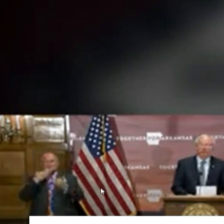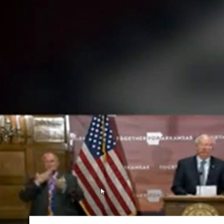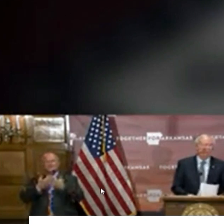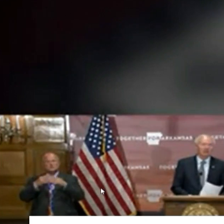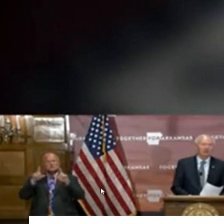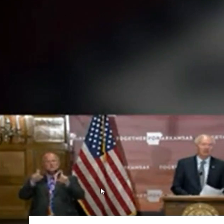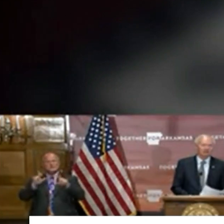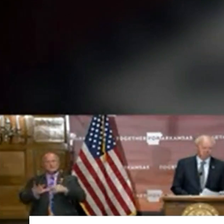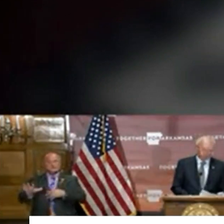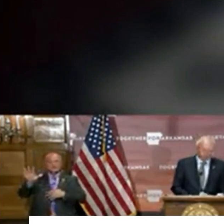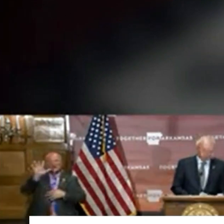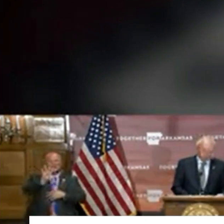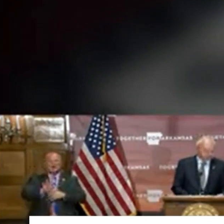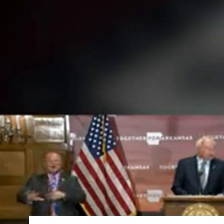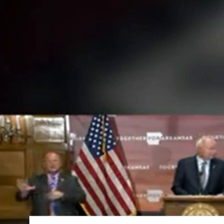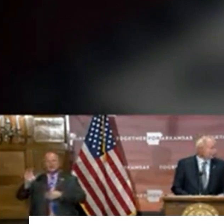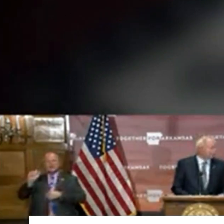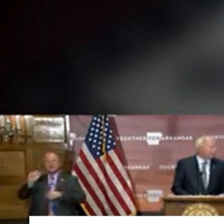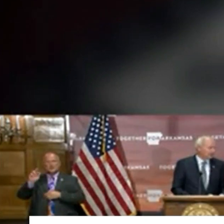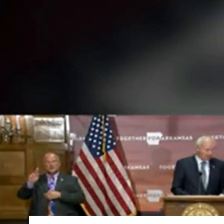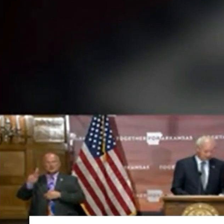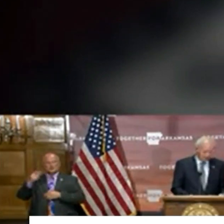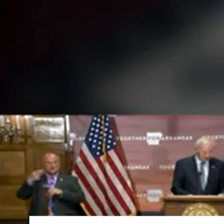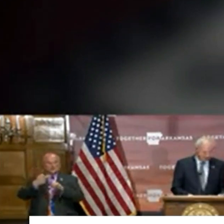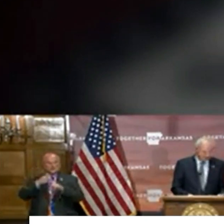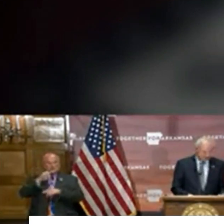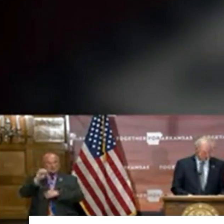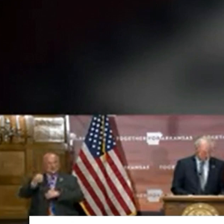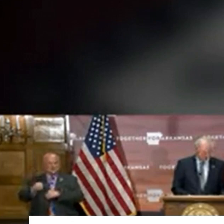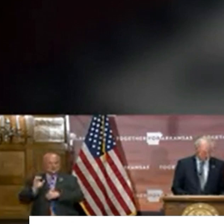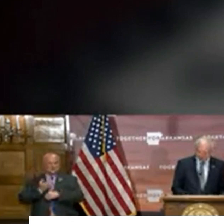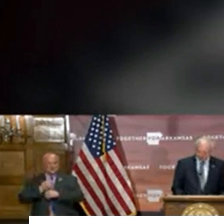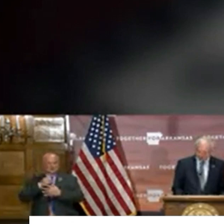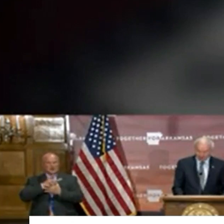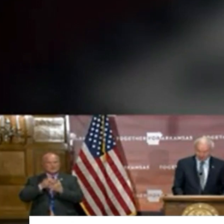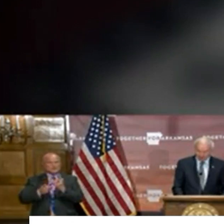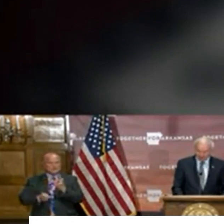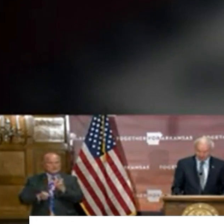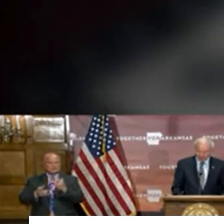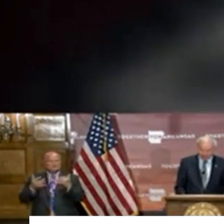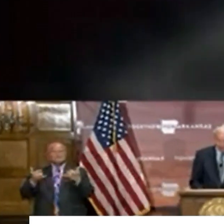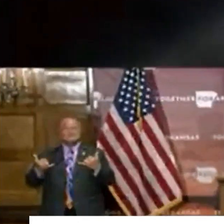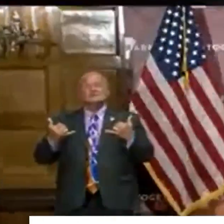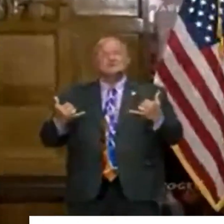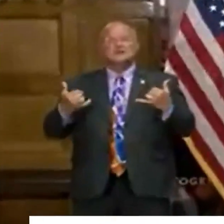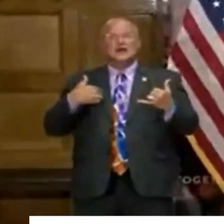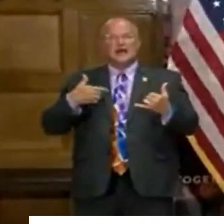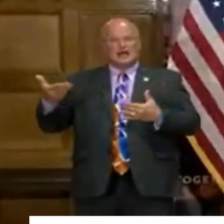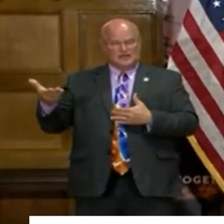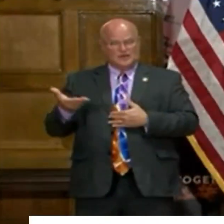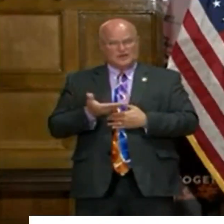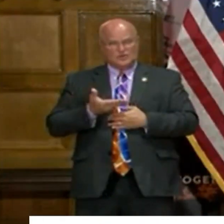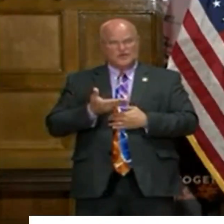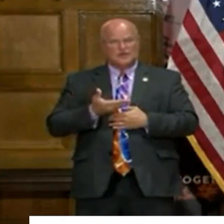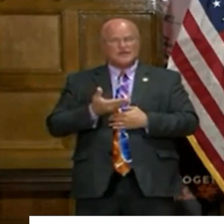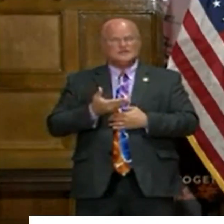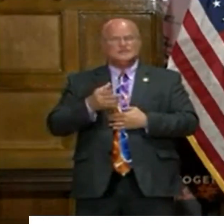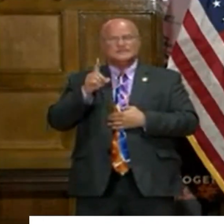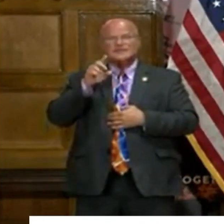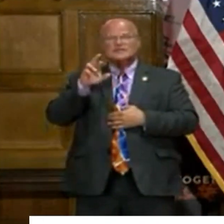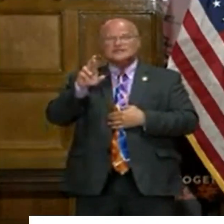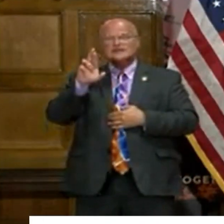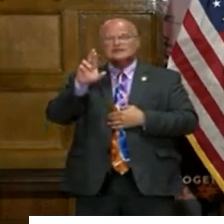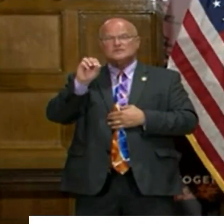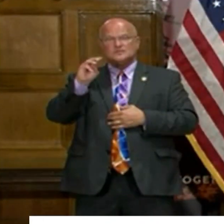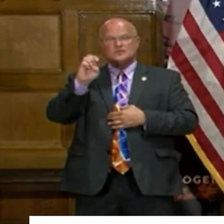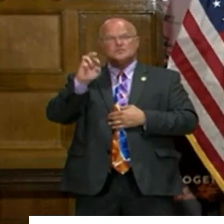testing across Arkansas in terms of the percent of our population. And with that, I welcome Dr.